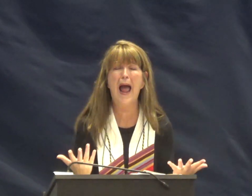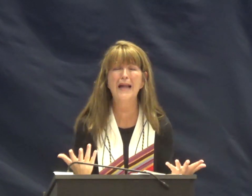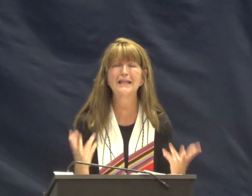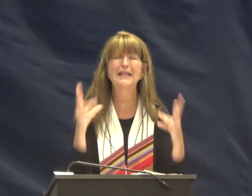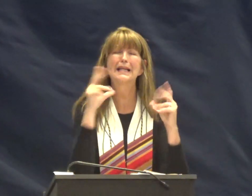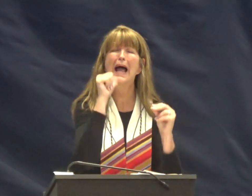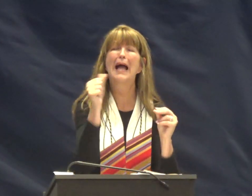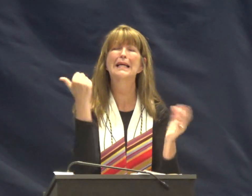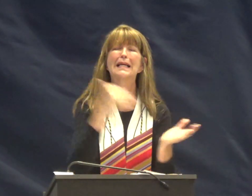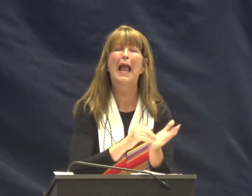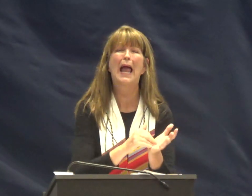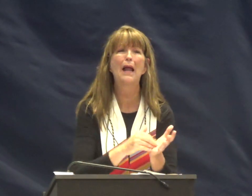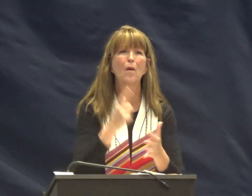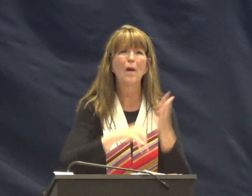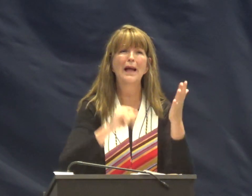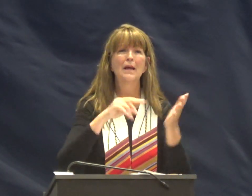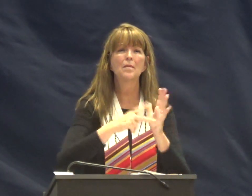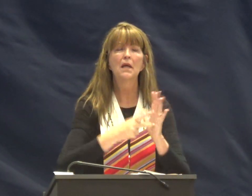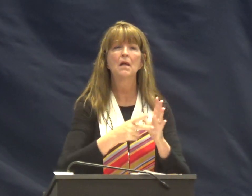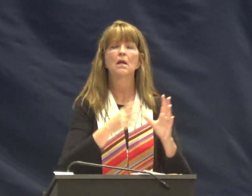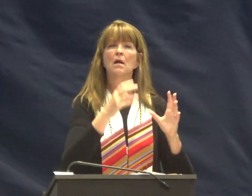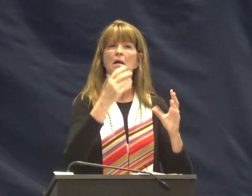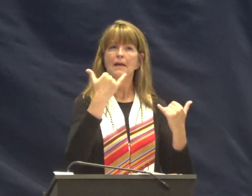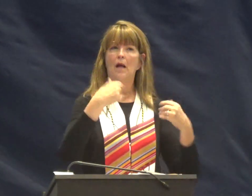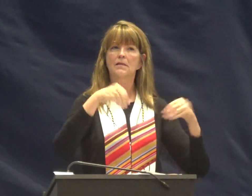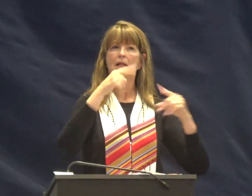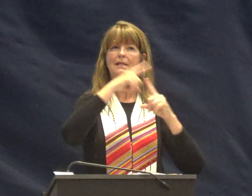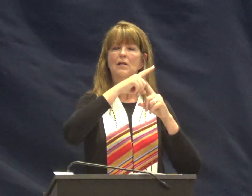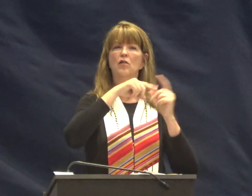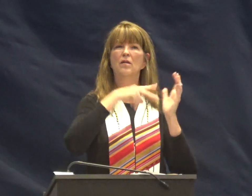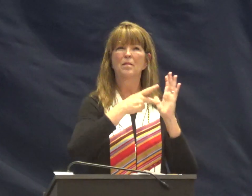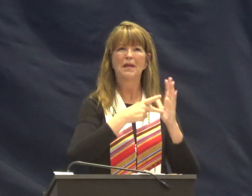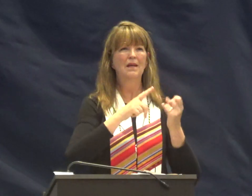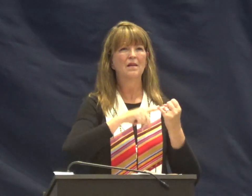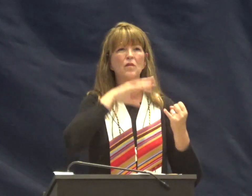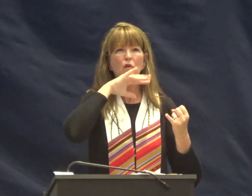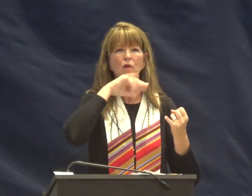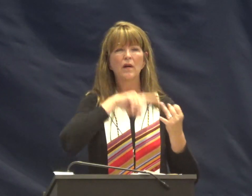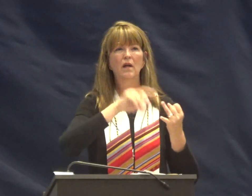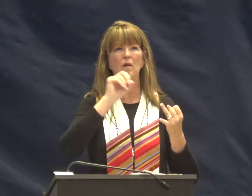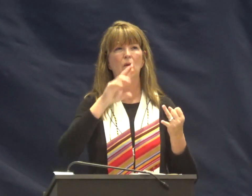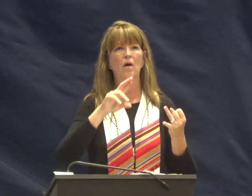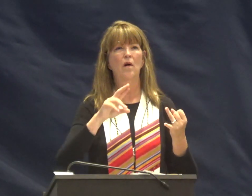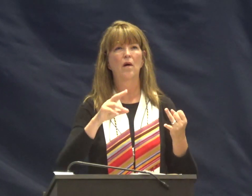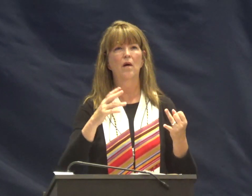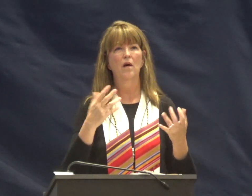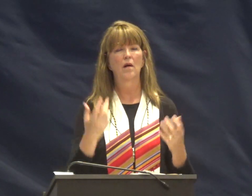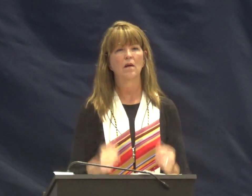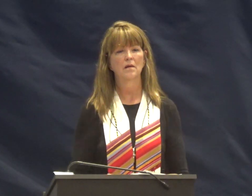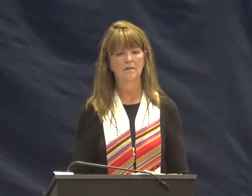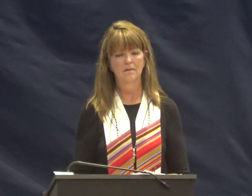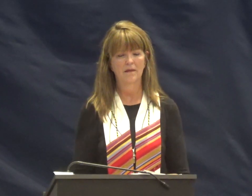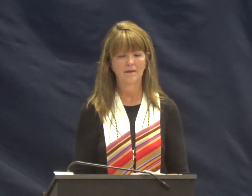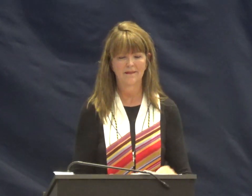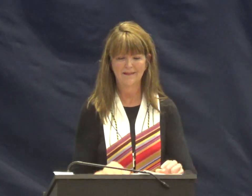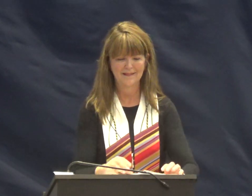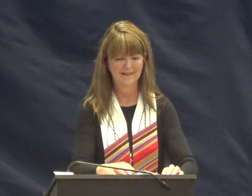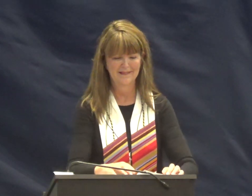You know, sometimes I'll have to ask people what this means, because if I buy something, because when you buy t-shirts, they can have slogans on there